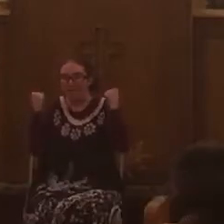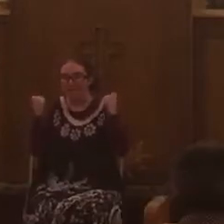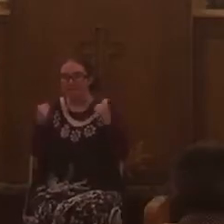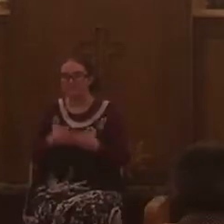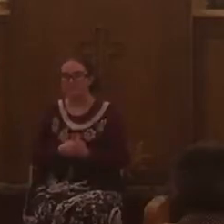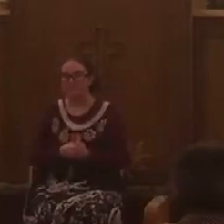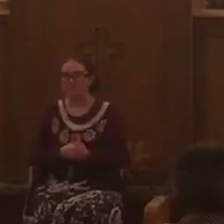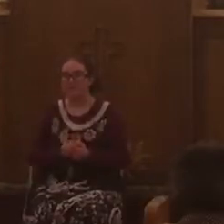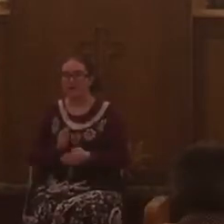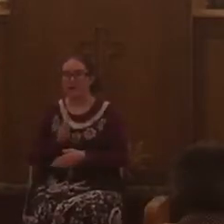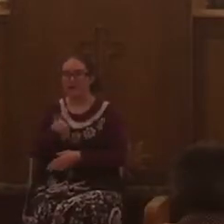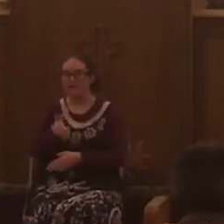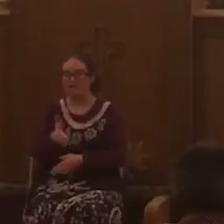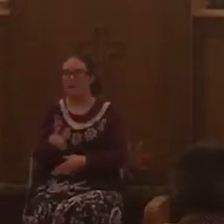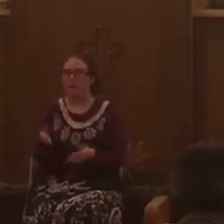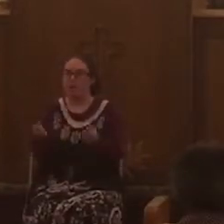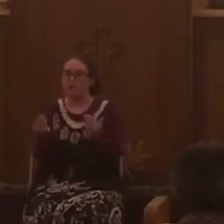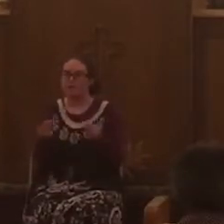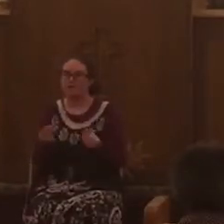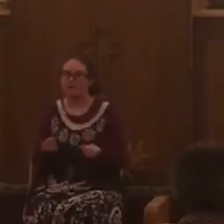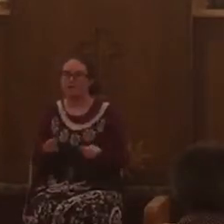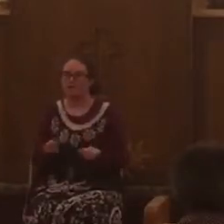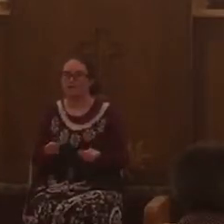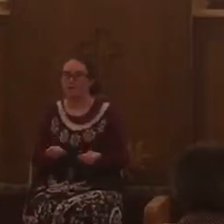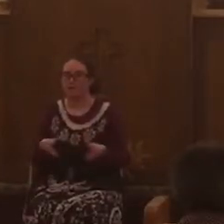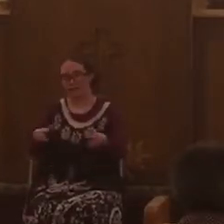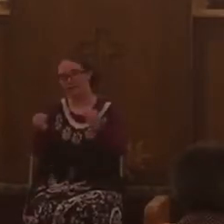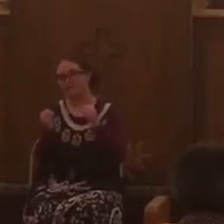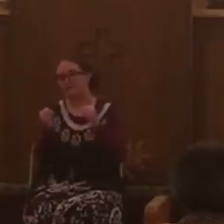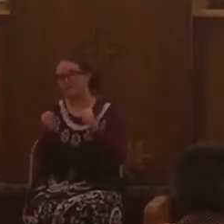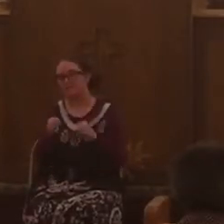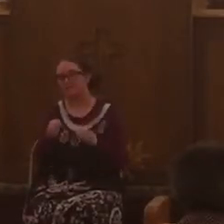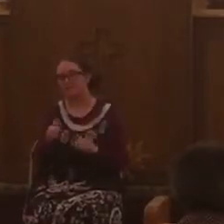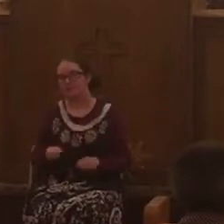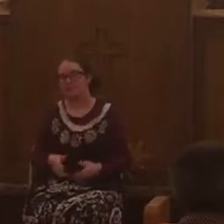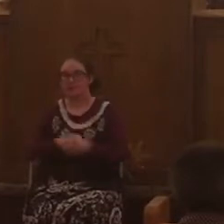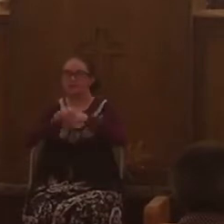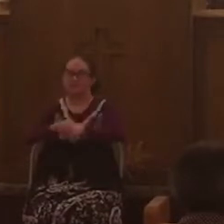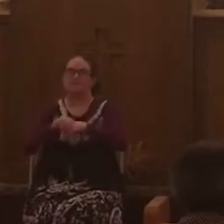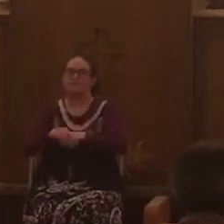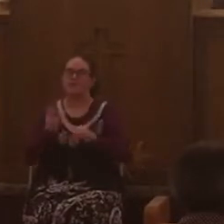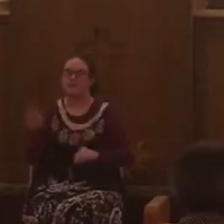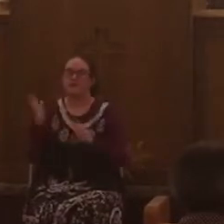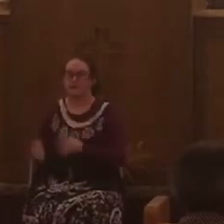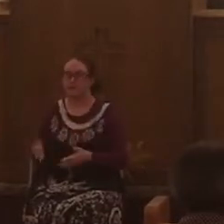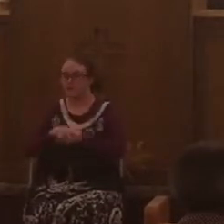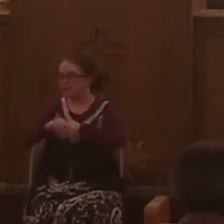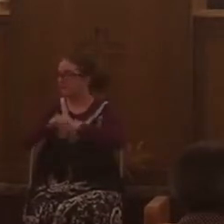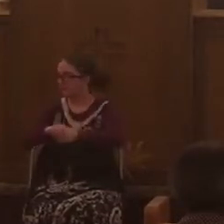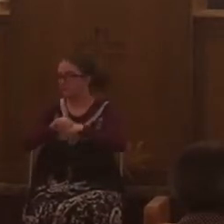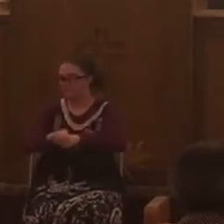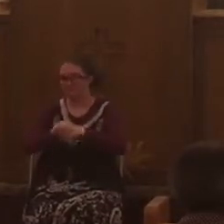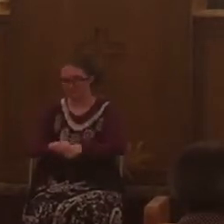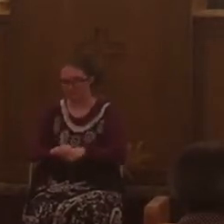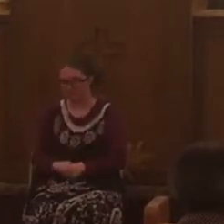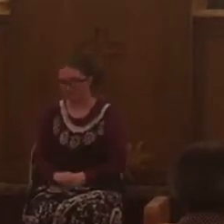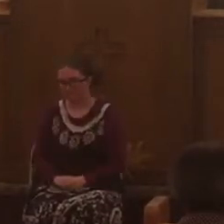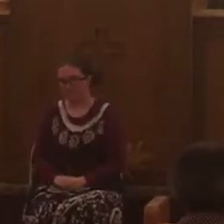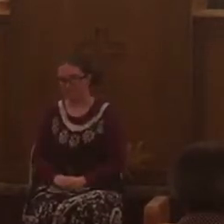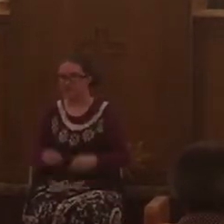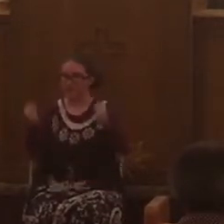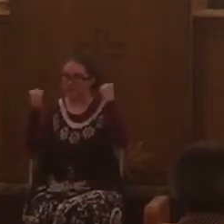Woo! After, when do you get it? You get it, just get it. You just go up and shake the preacher's hand. Come on, shake my hand. Did you get any